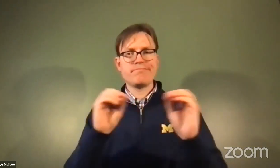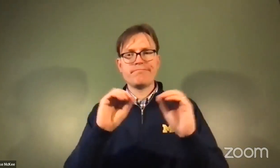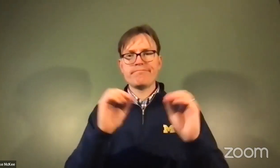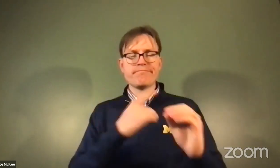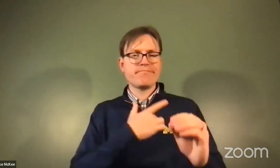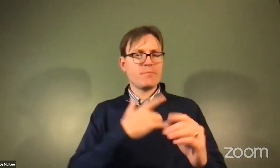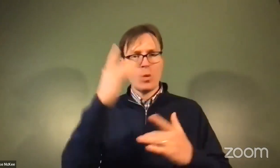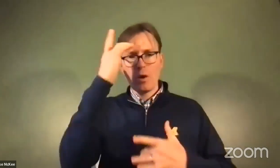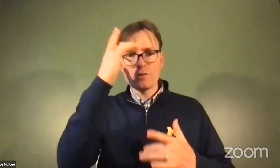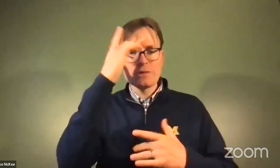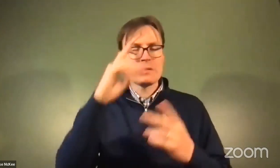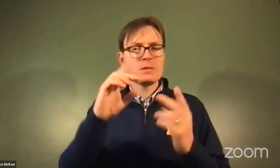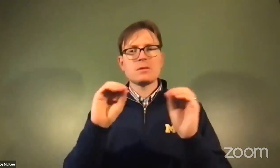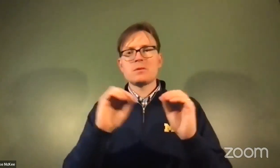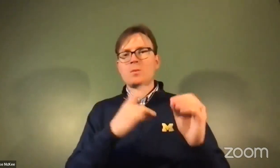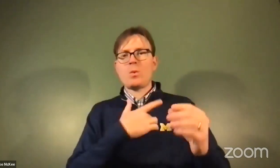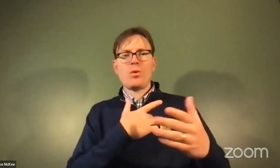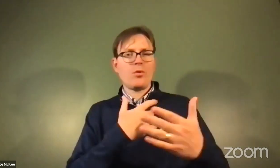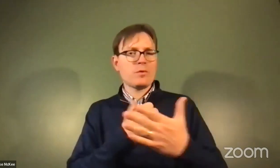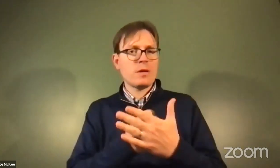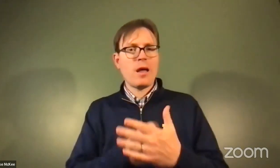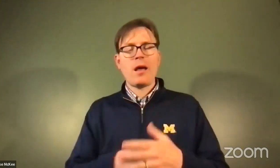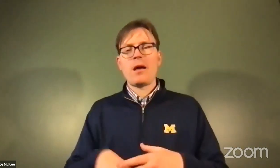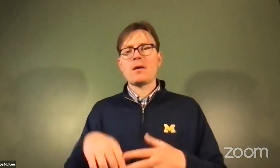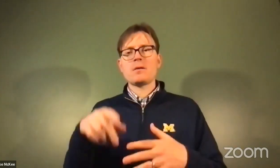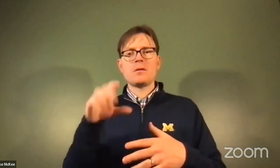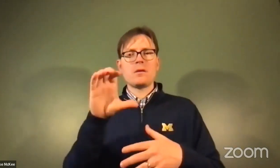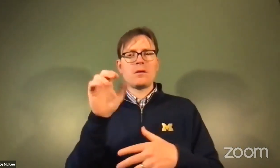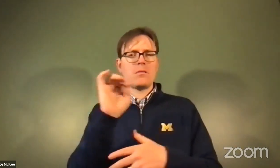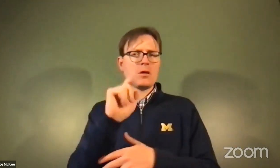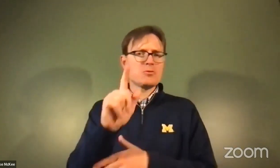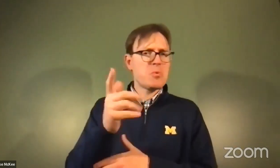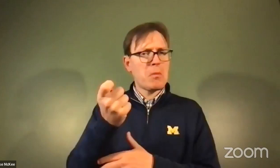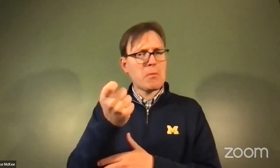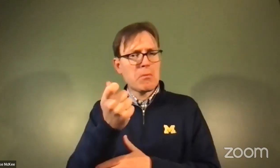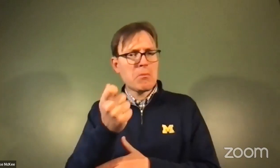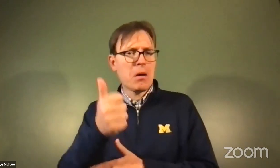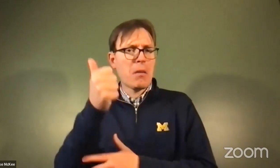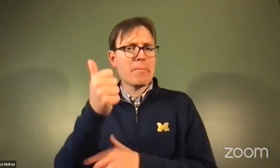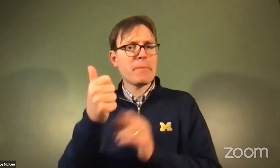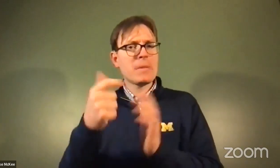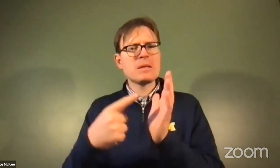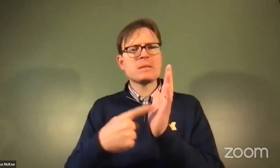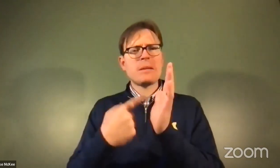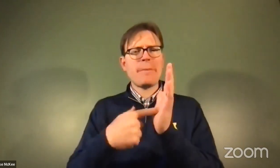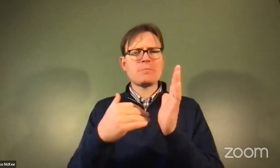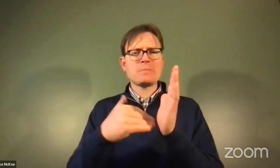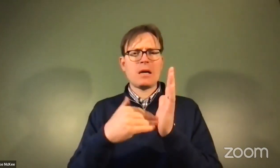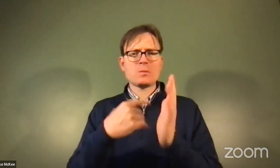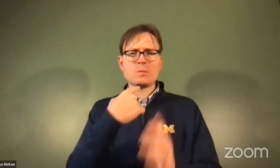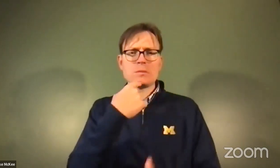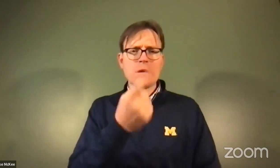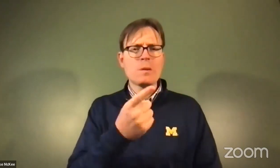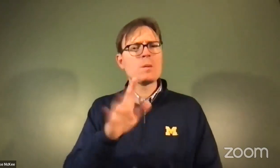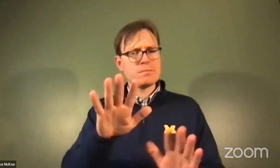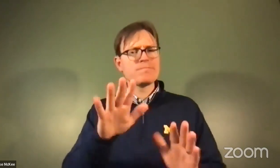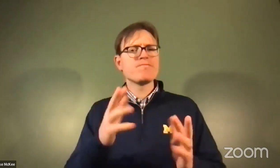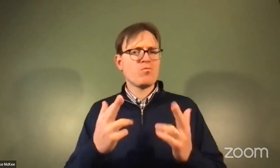If you haven't developed any issues, heart disease, you haven't had a heart attack yet, but your cholesterol maybe is slightly